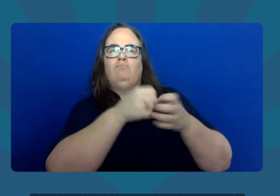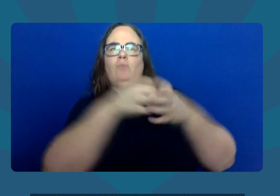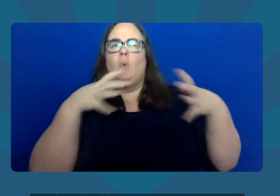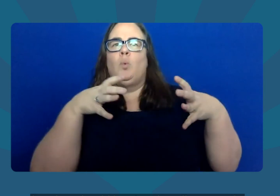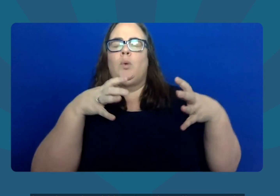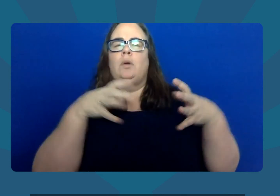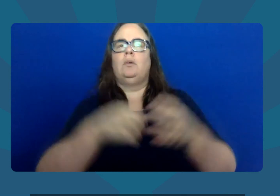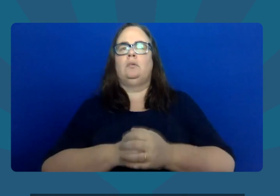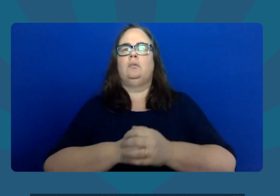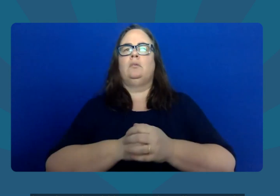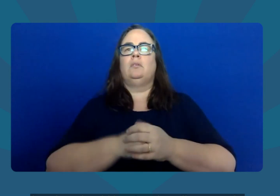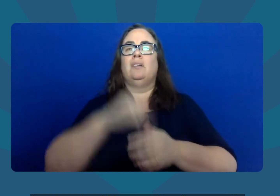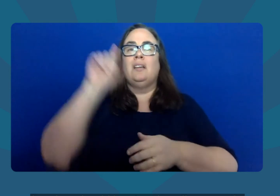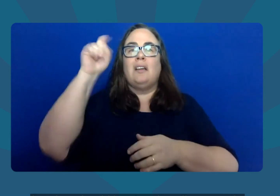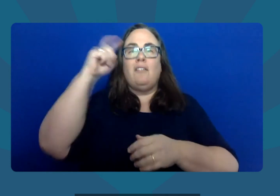allow growth.